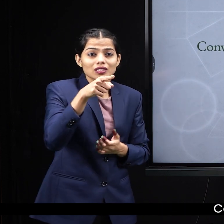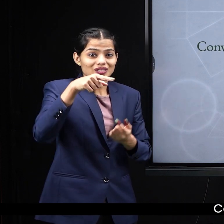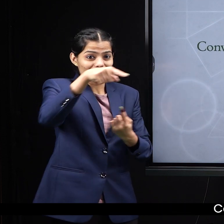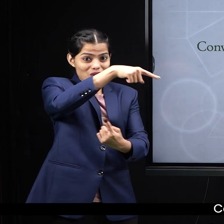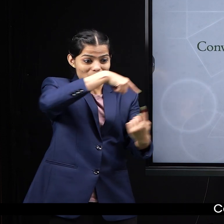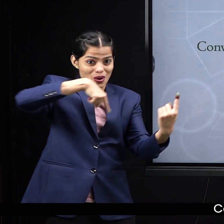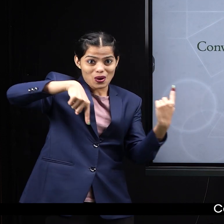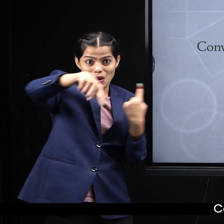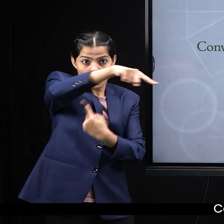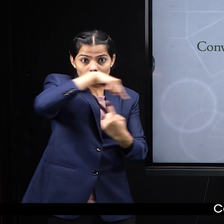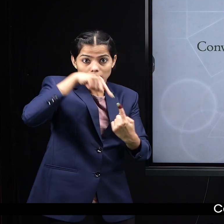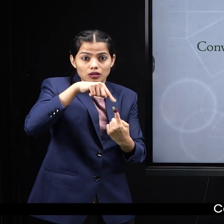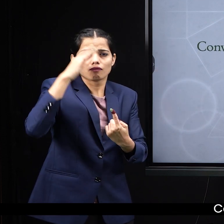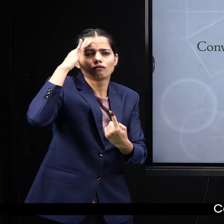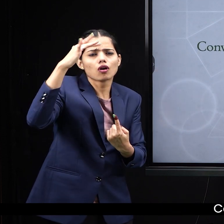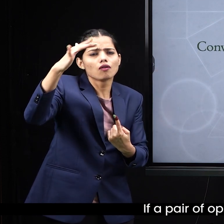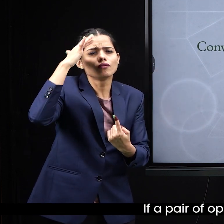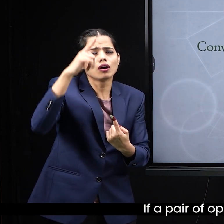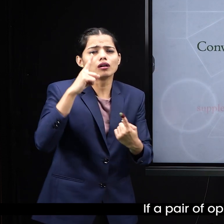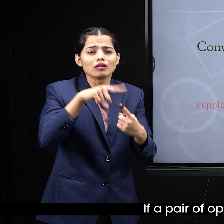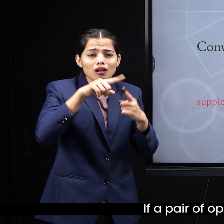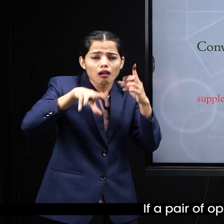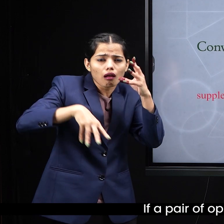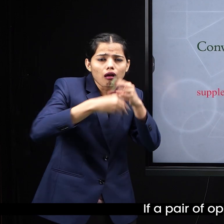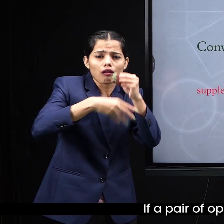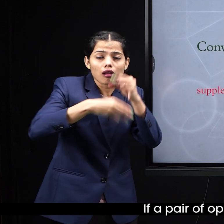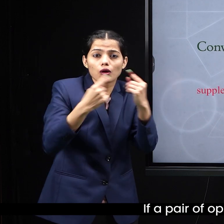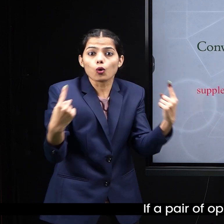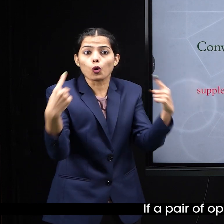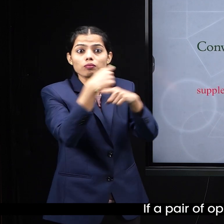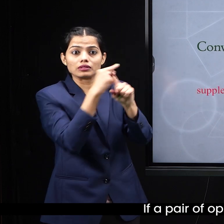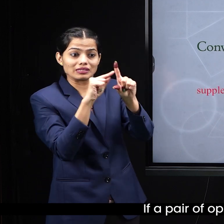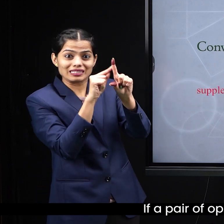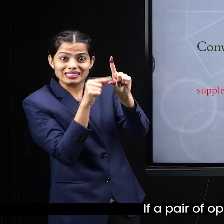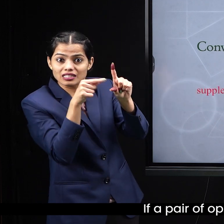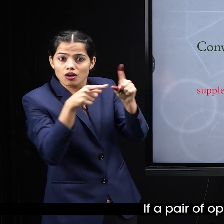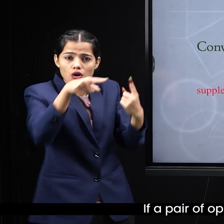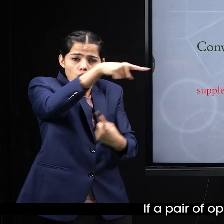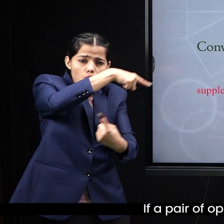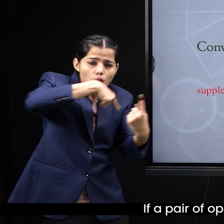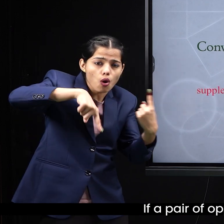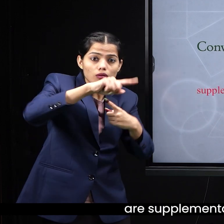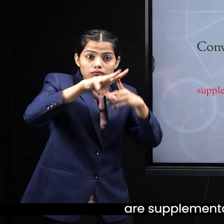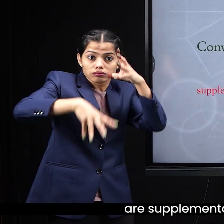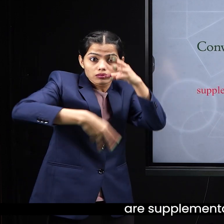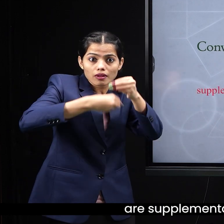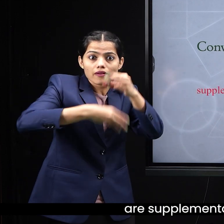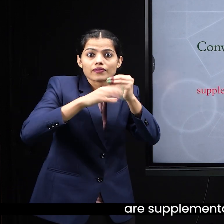Converse of theorem: if a pair of opposite angles of a quadrilateral are